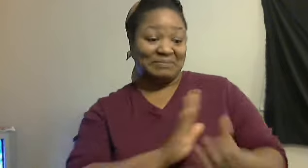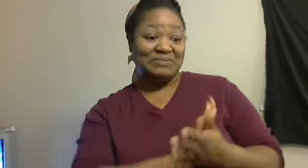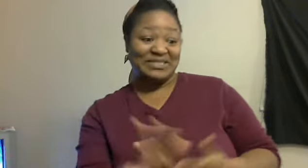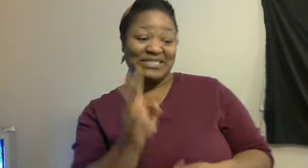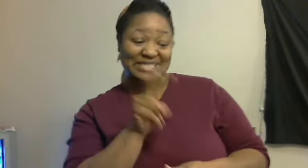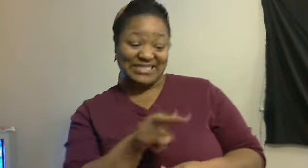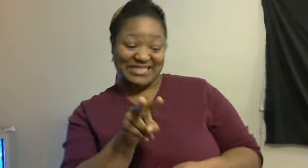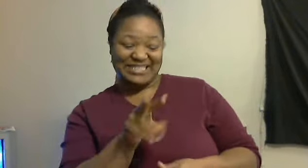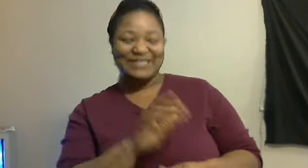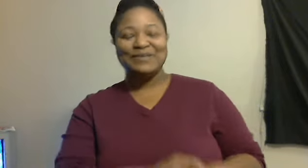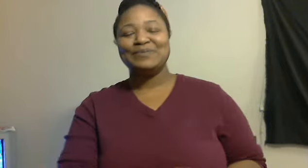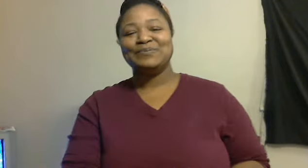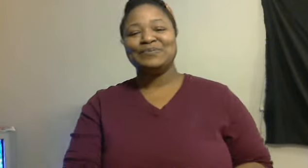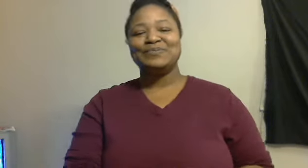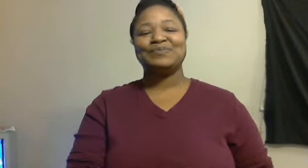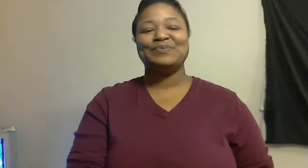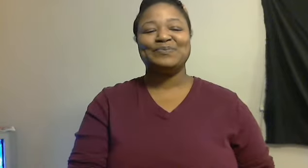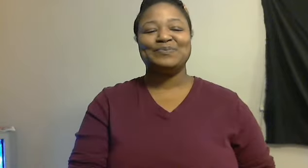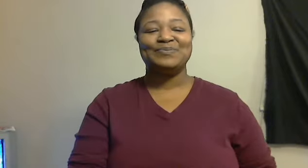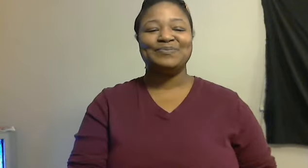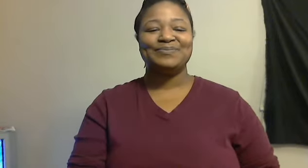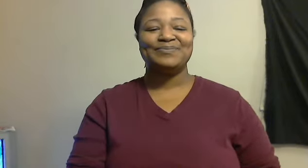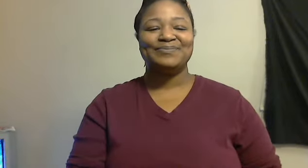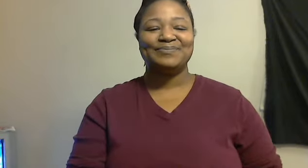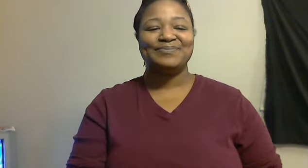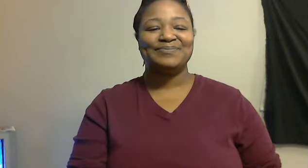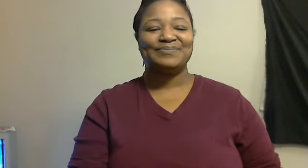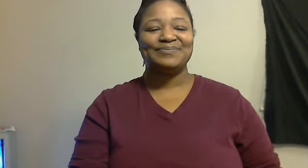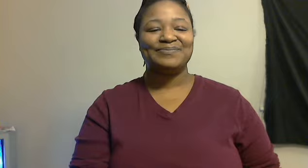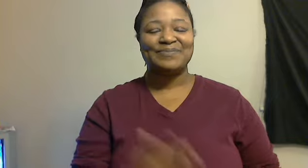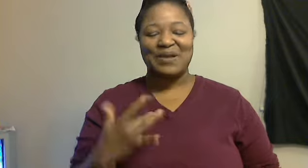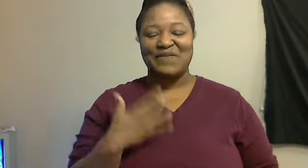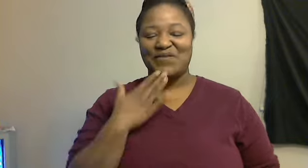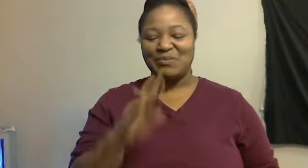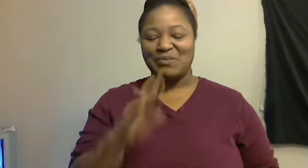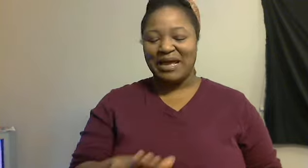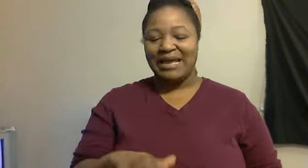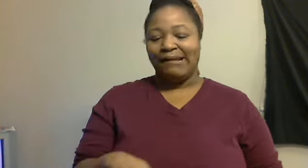to feel bad to erase it later on. So let me draw a number line. 0, 1,